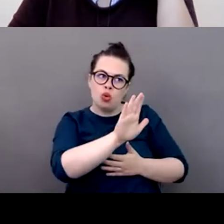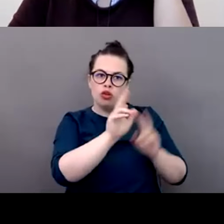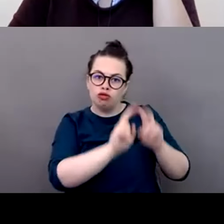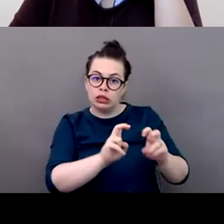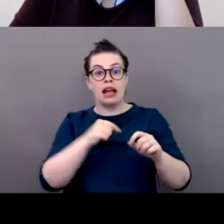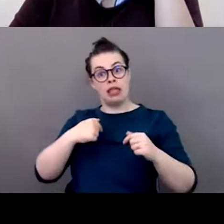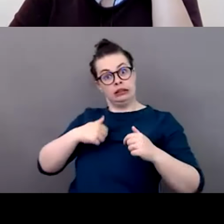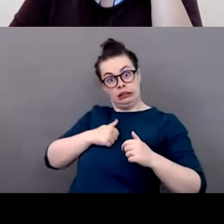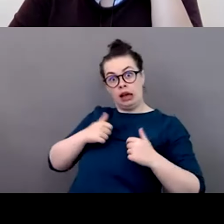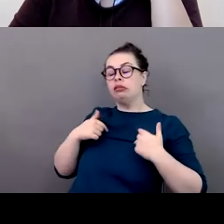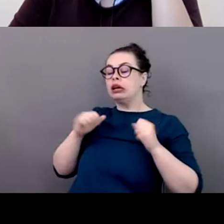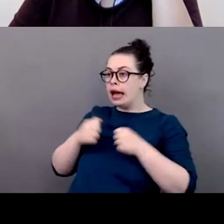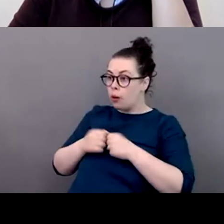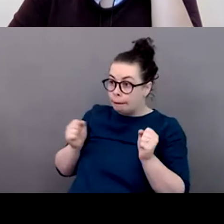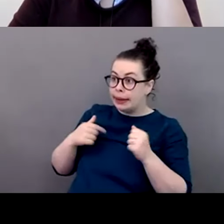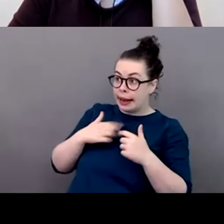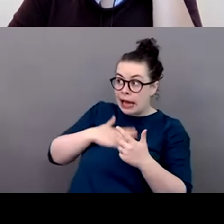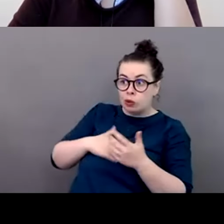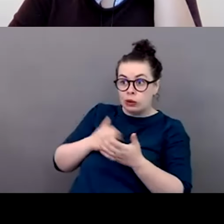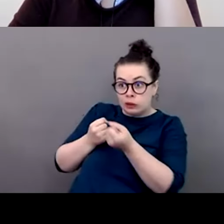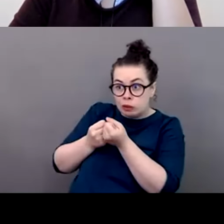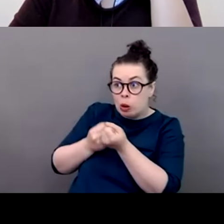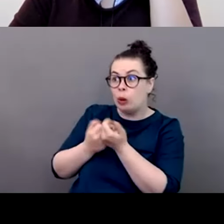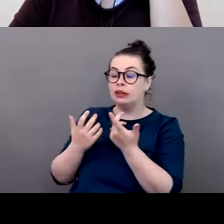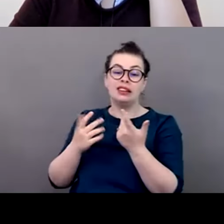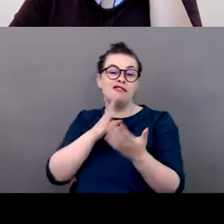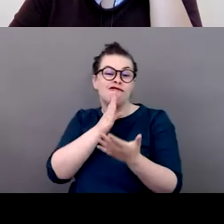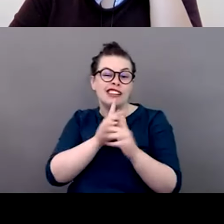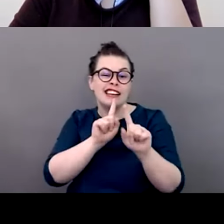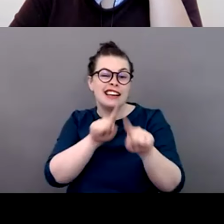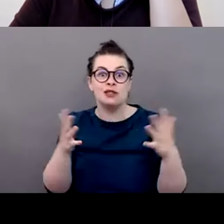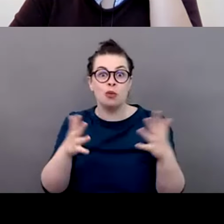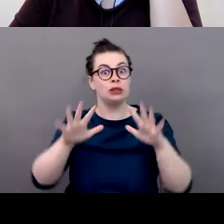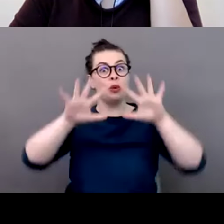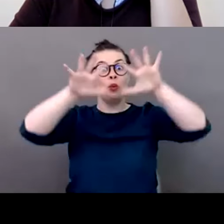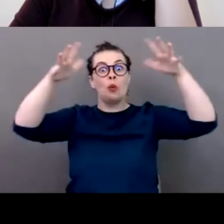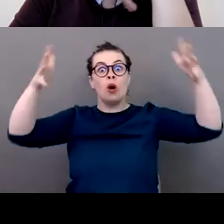willingness to help. It's a small world, basically. So